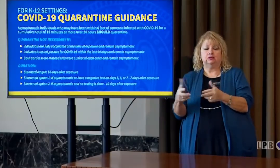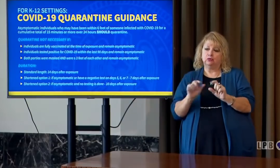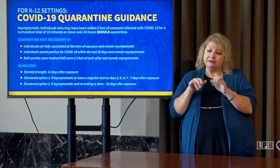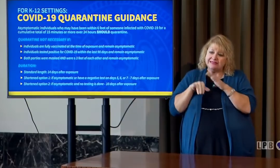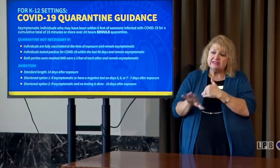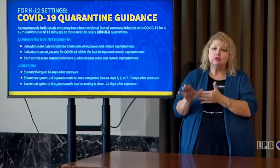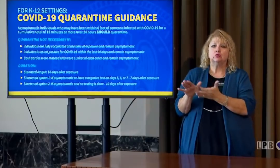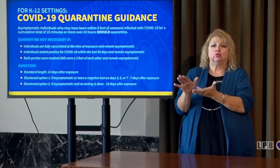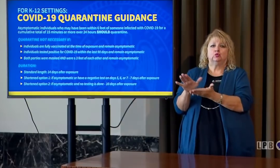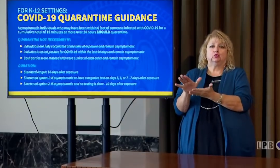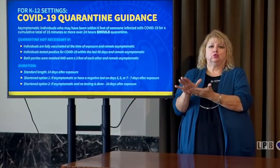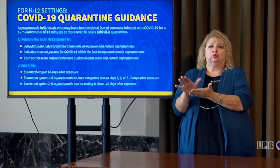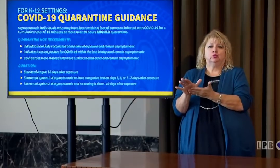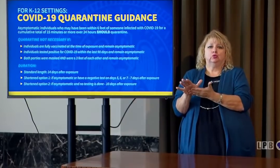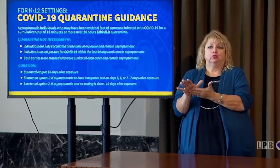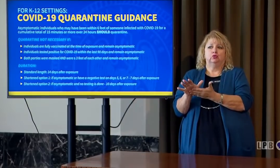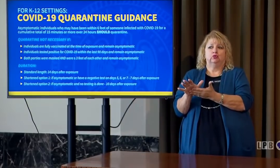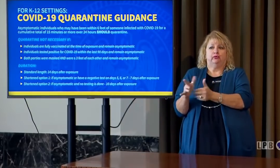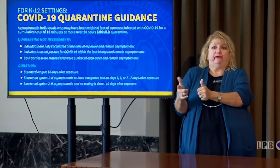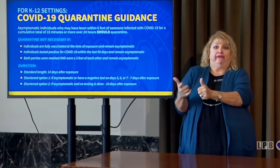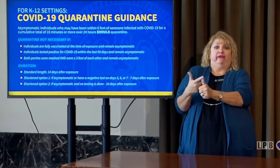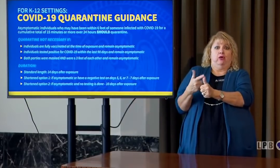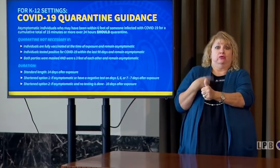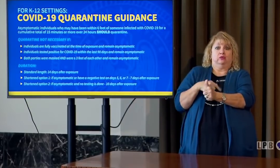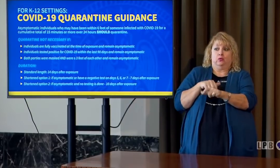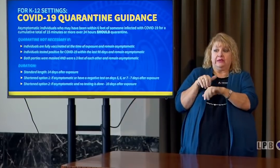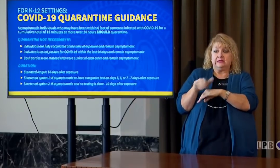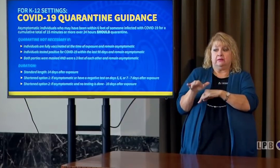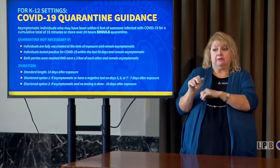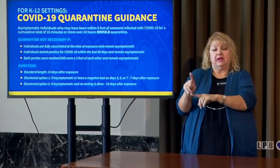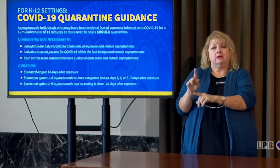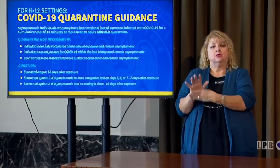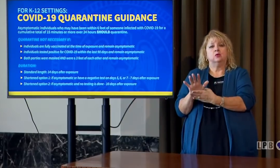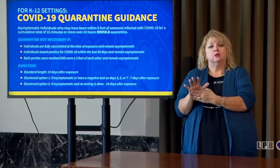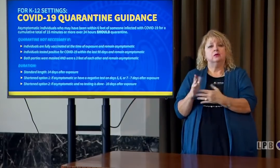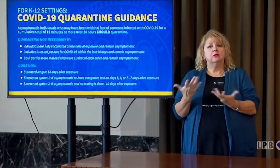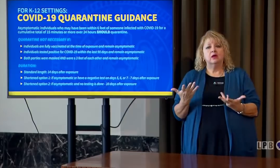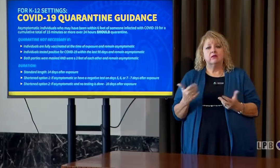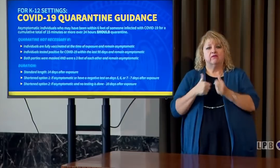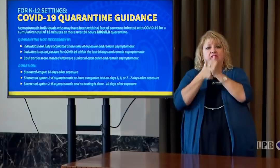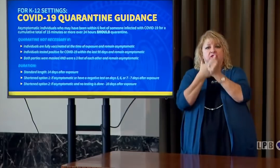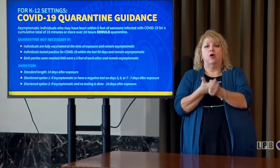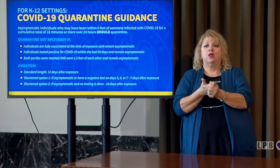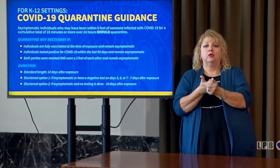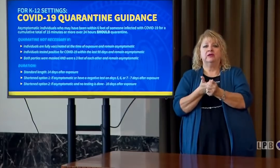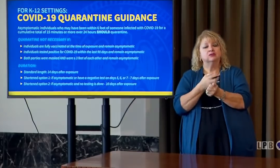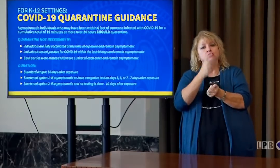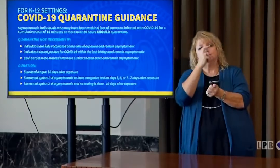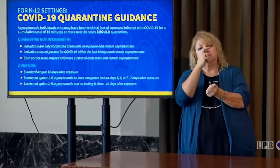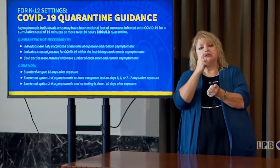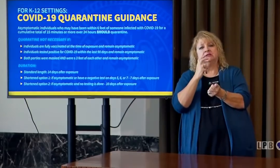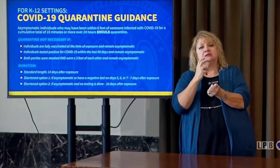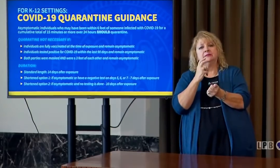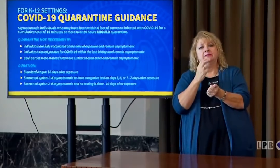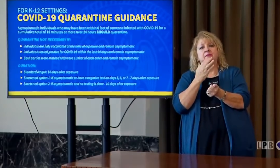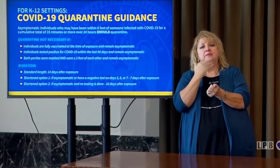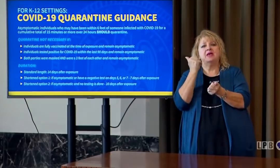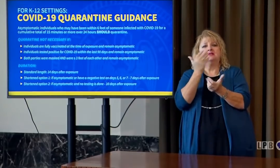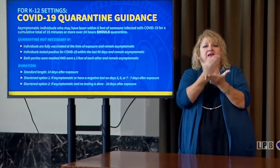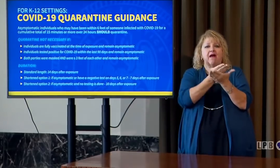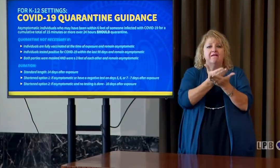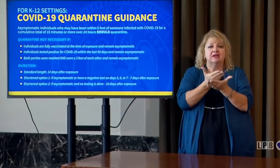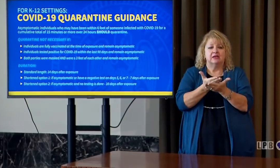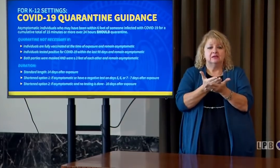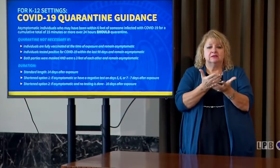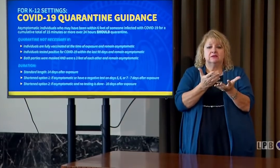it in a manner that's safe. And the way that we were able to do that was simple. It was simply following the best evidence-based